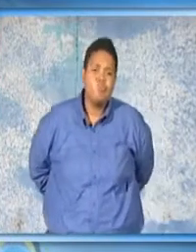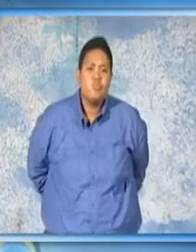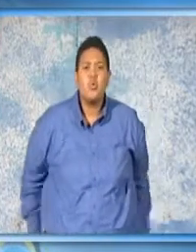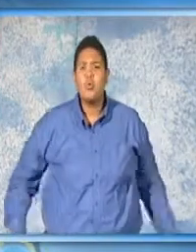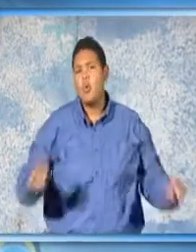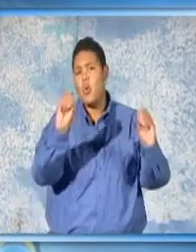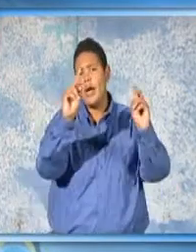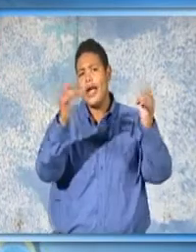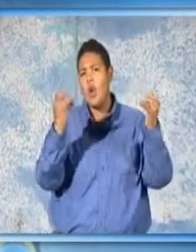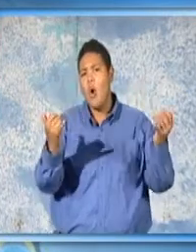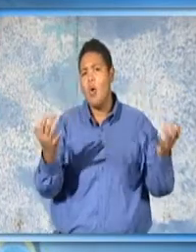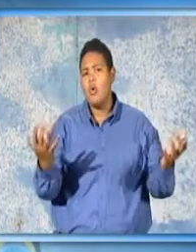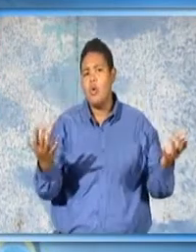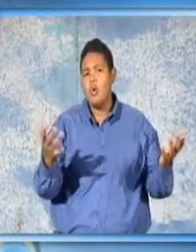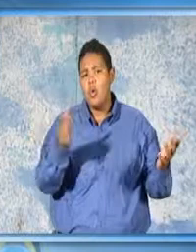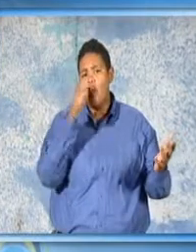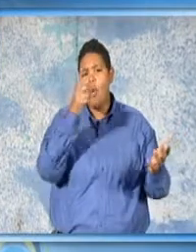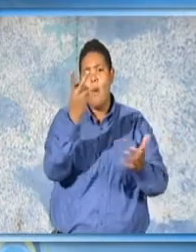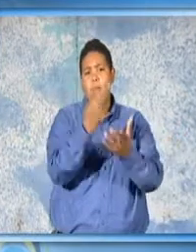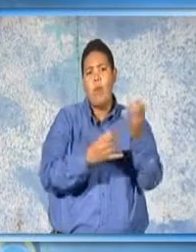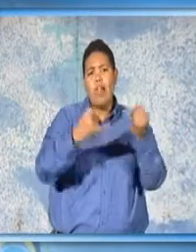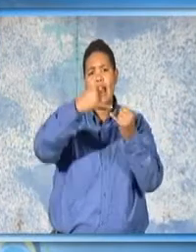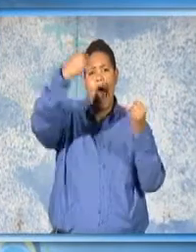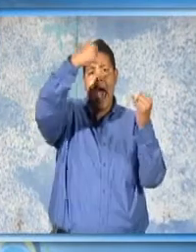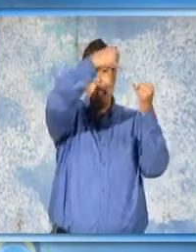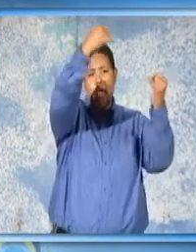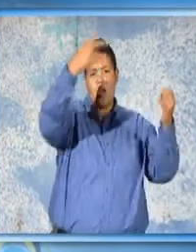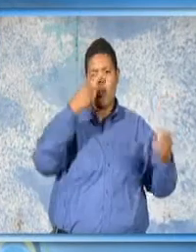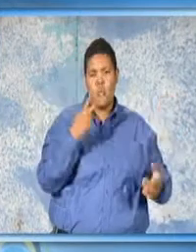Okay, now let's look at both lines again.